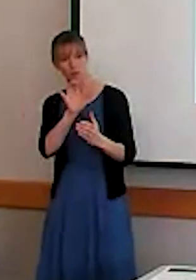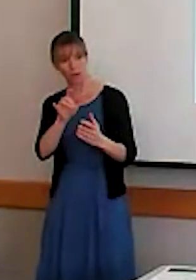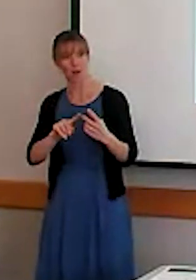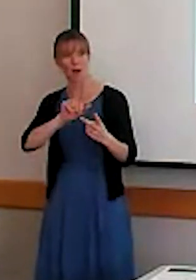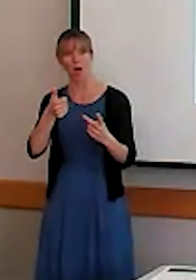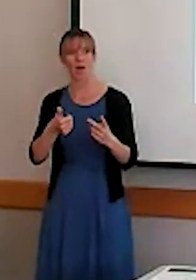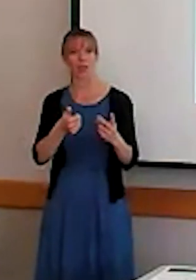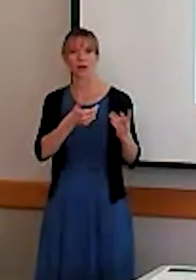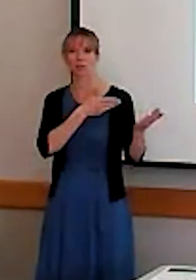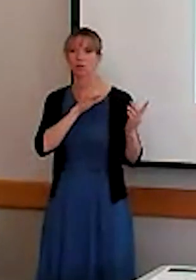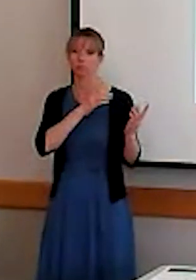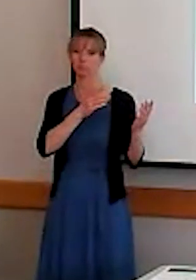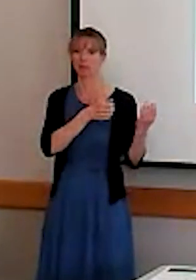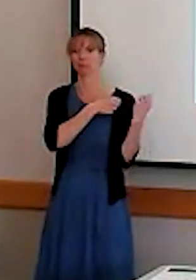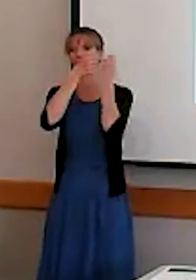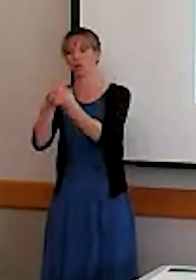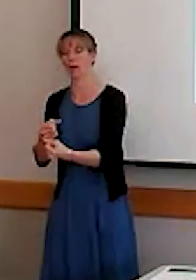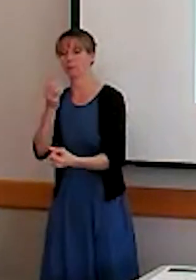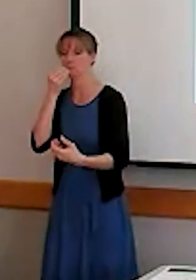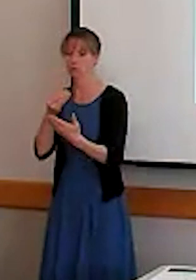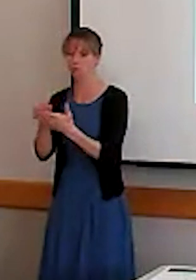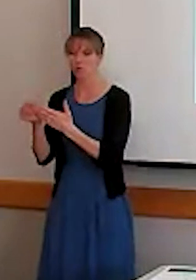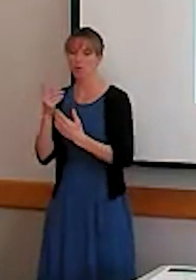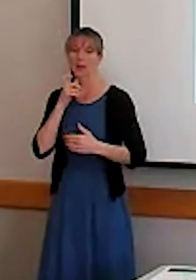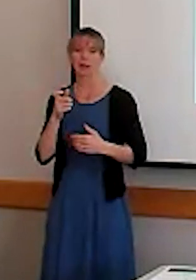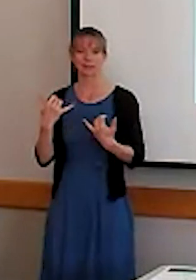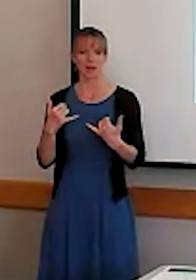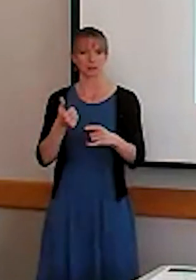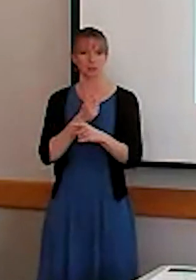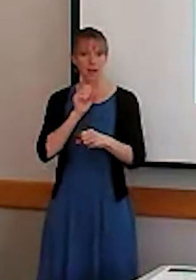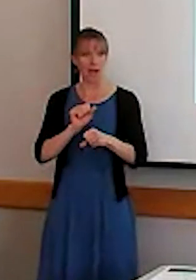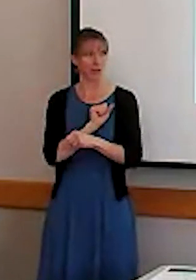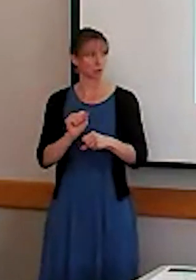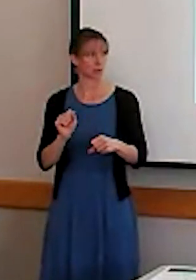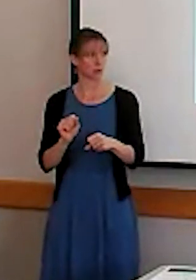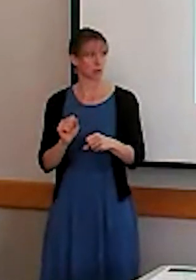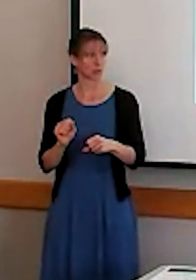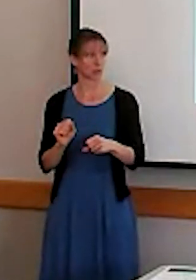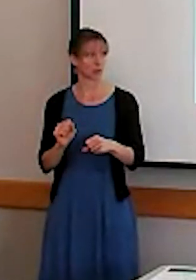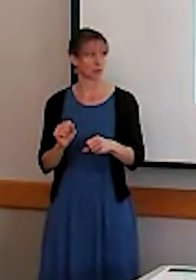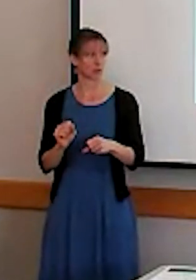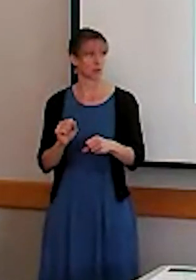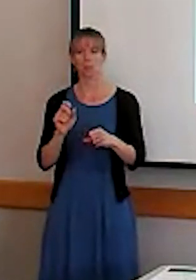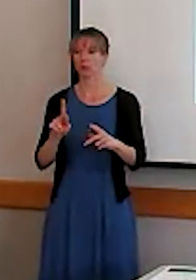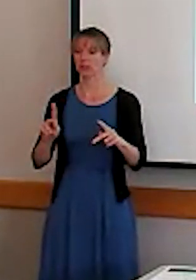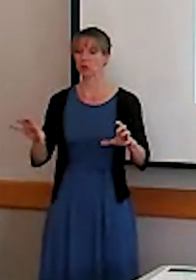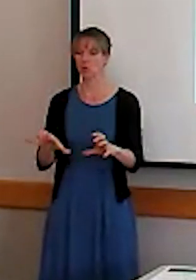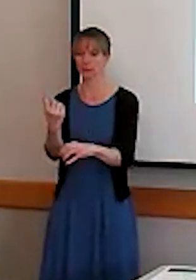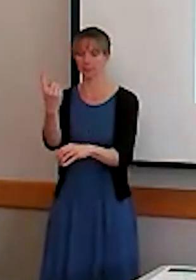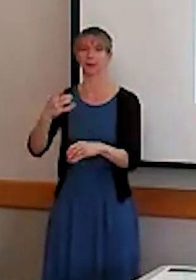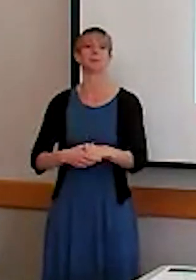the others will take it now to the grocery store. And that helps them because now they actually, the person has something to do,